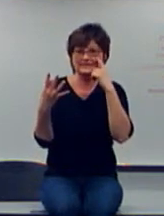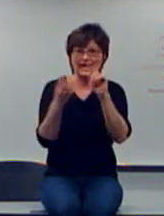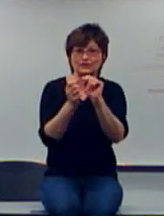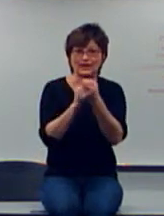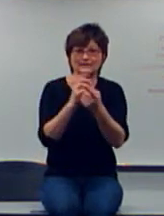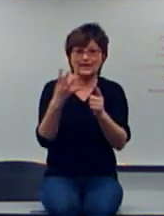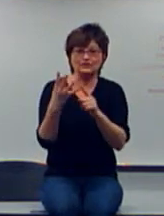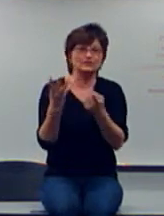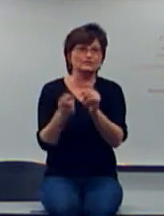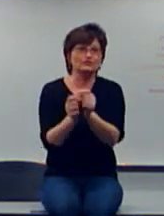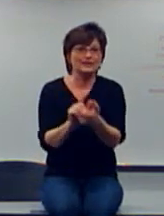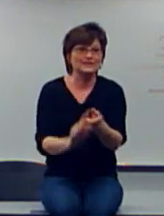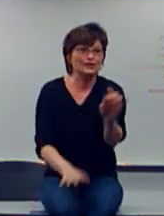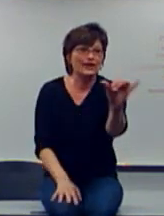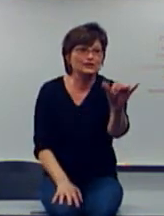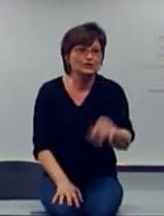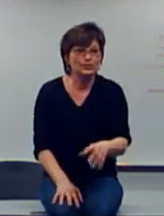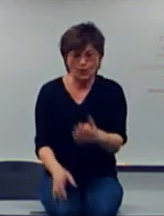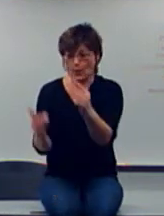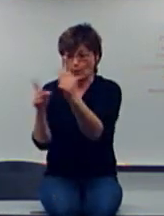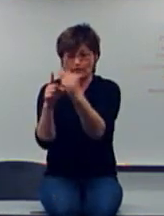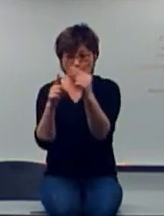spoken, and sight translation.